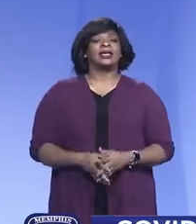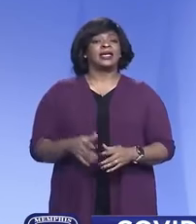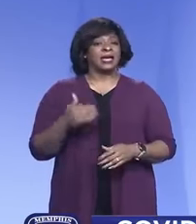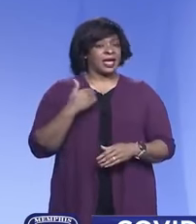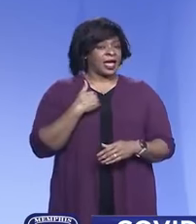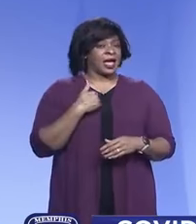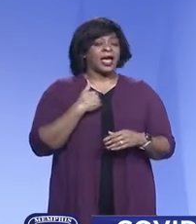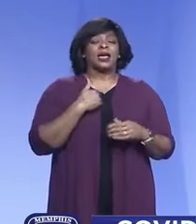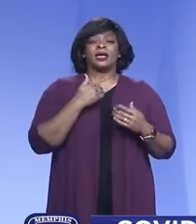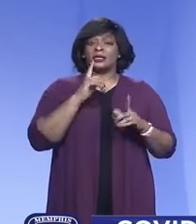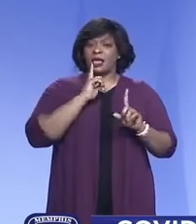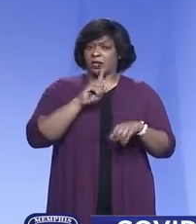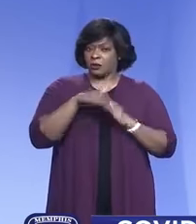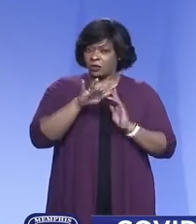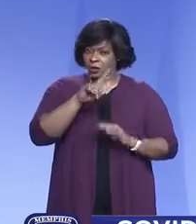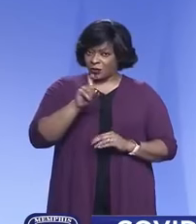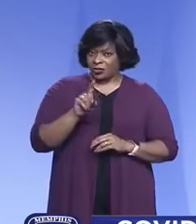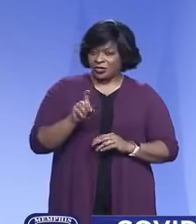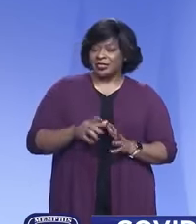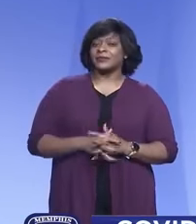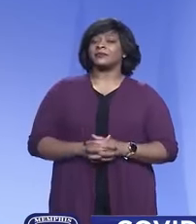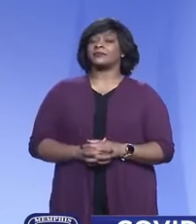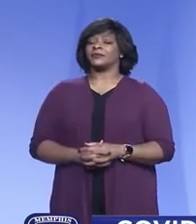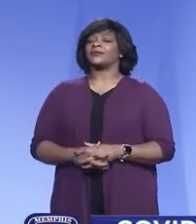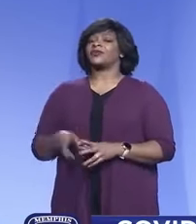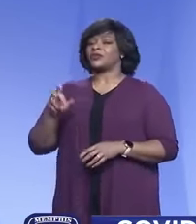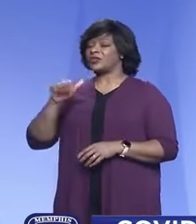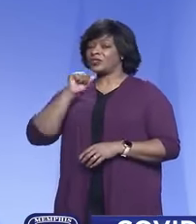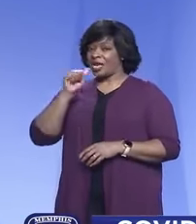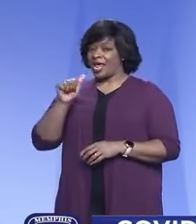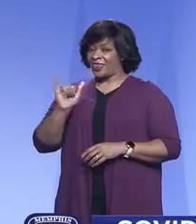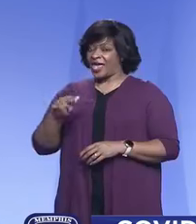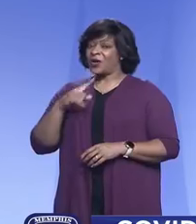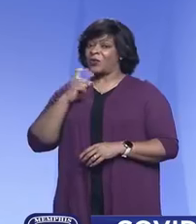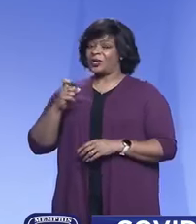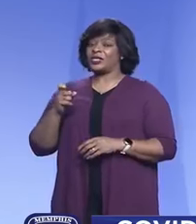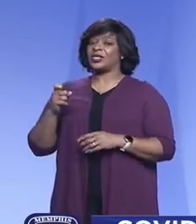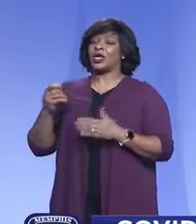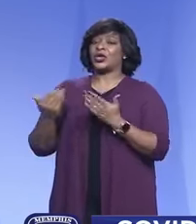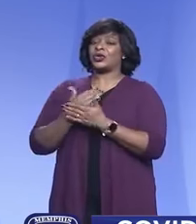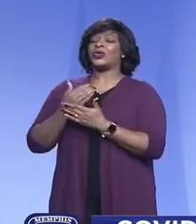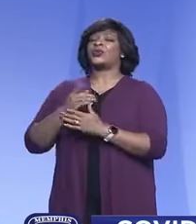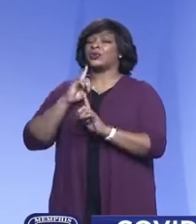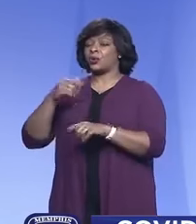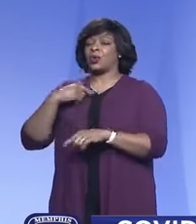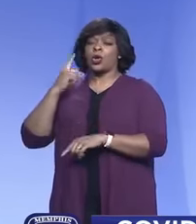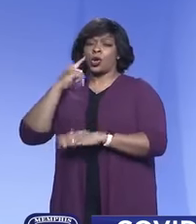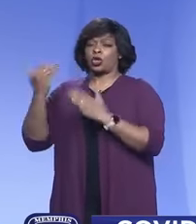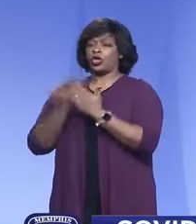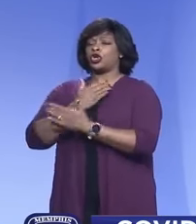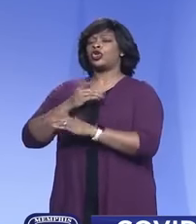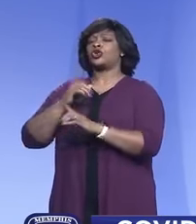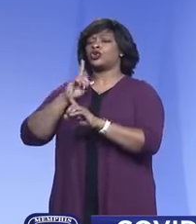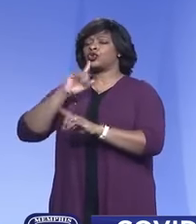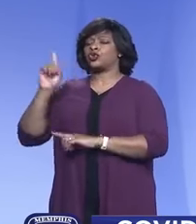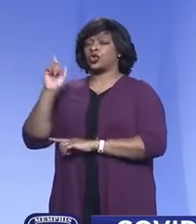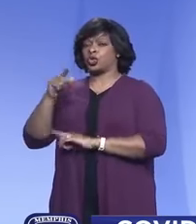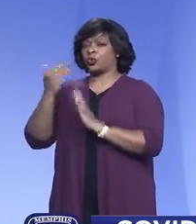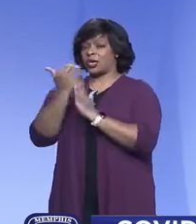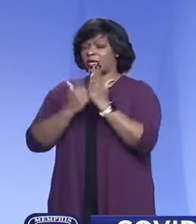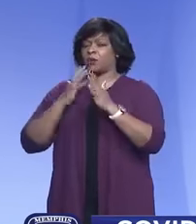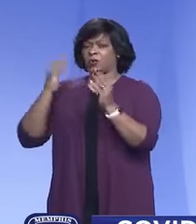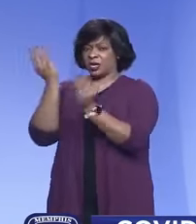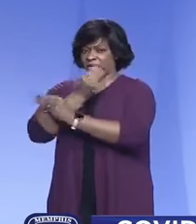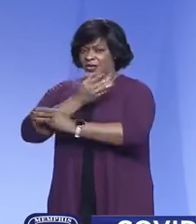did I cover all your questions? Well, the other was kind of around a new directive. We Okay. heard that a new directive would be issued